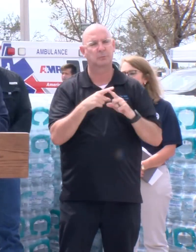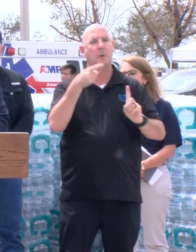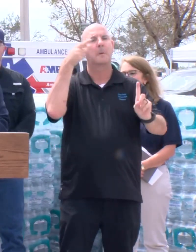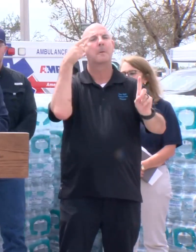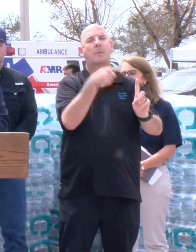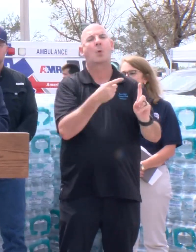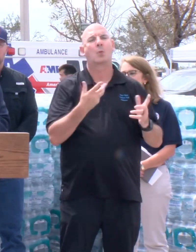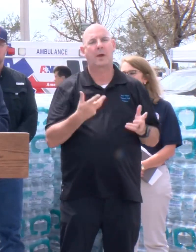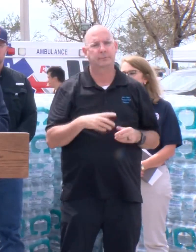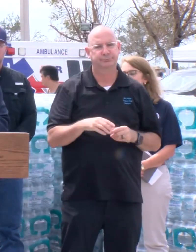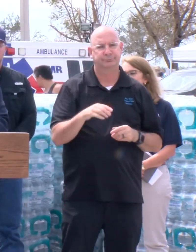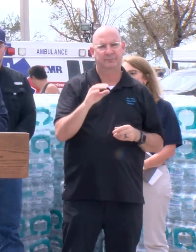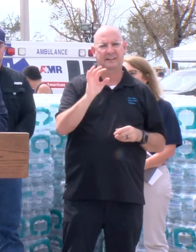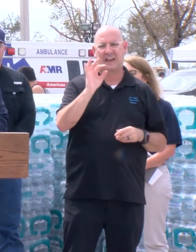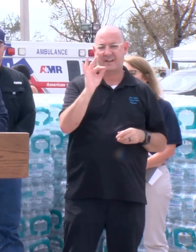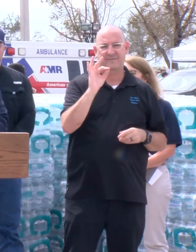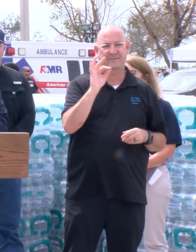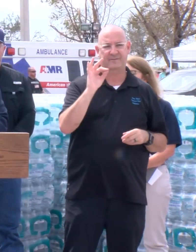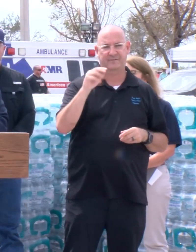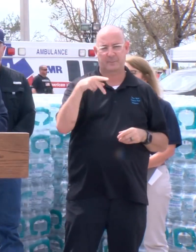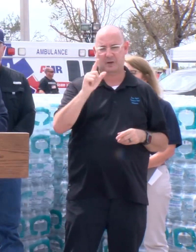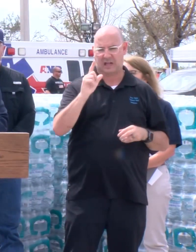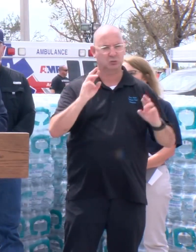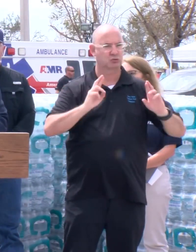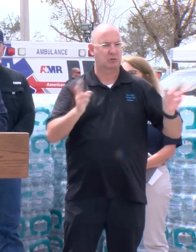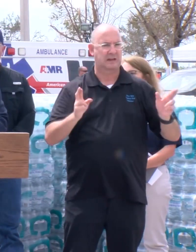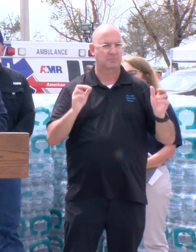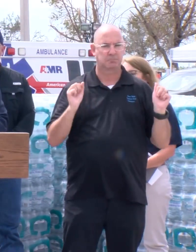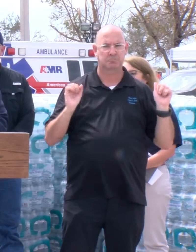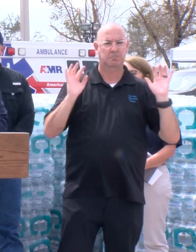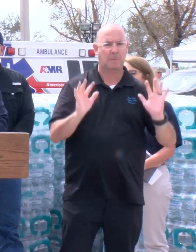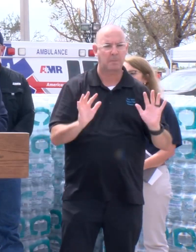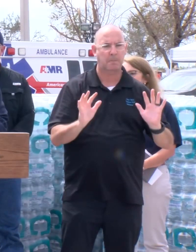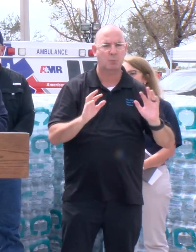really just a matter of making sure that the debris,